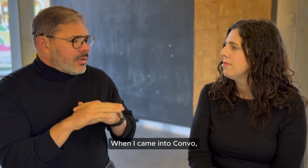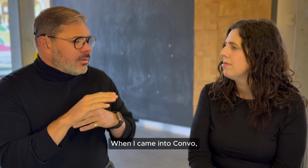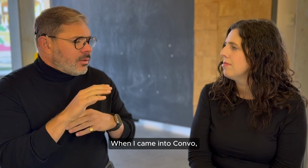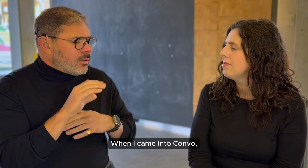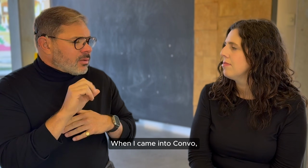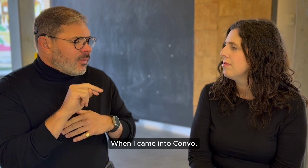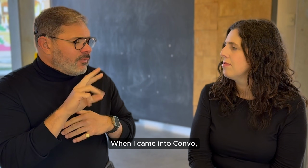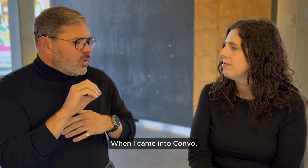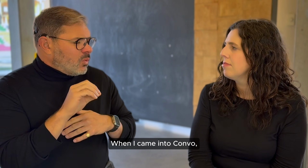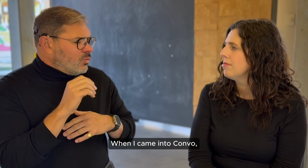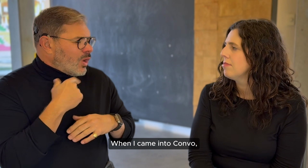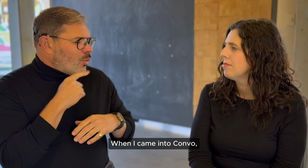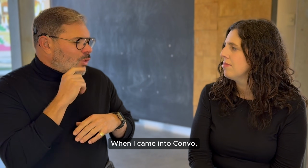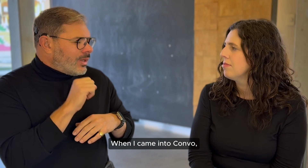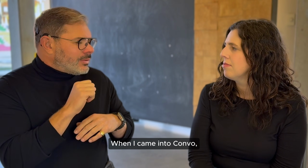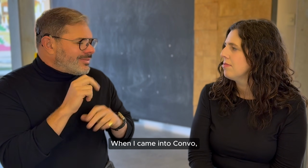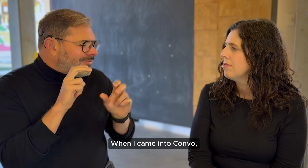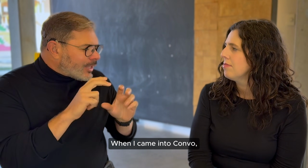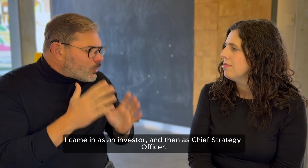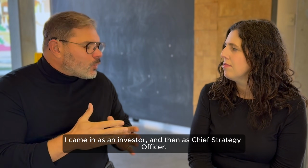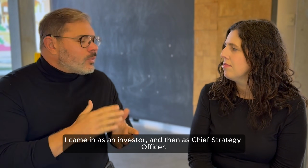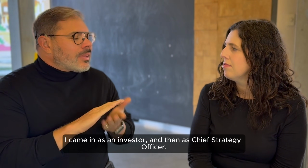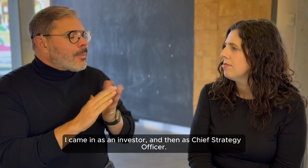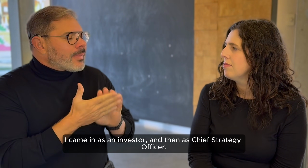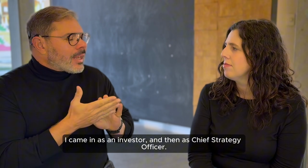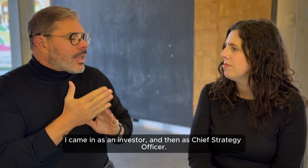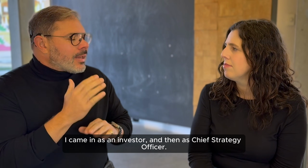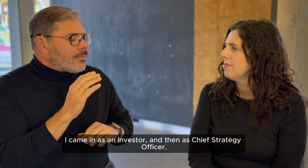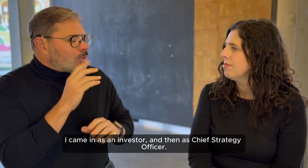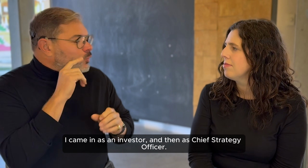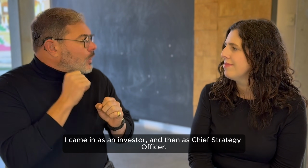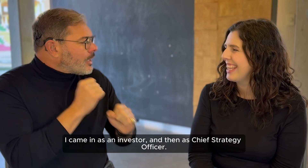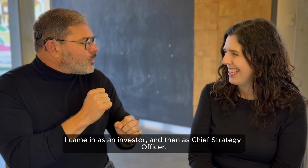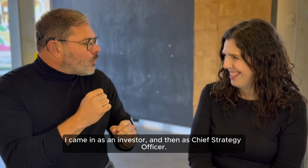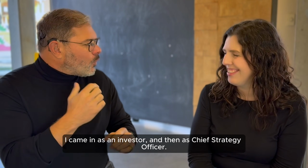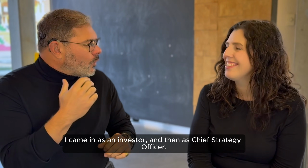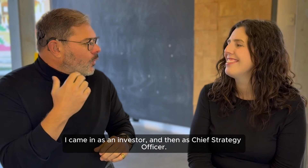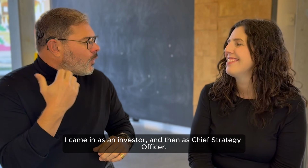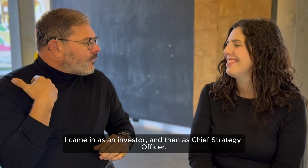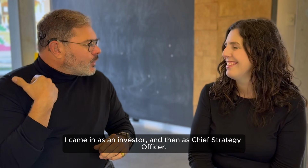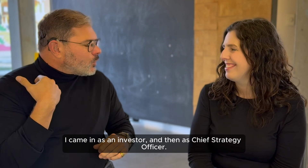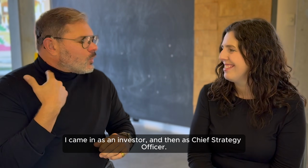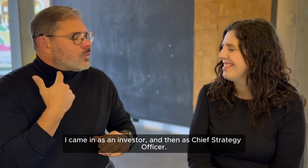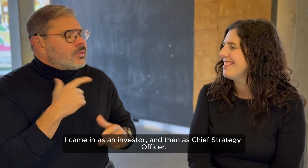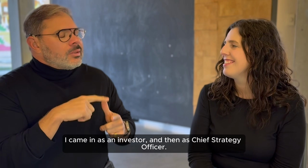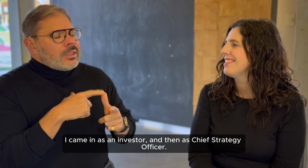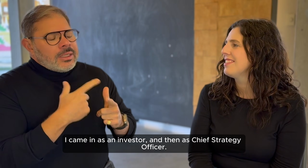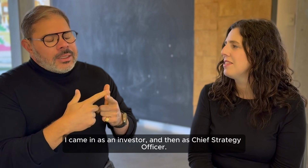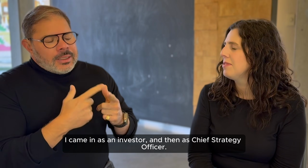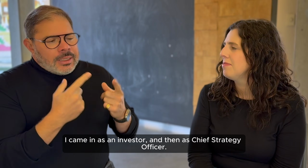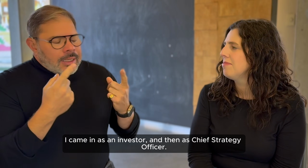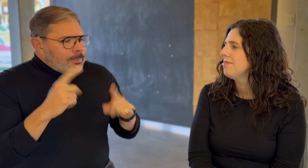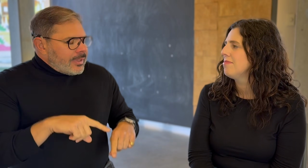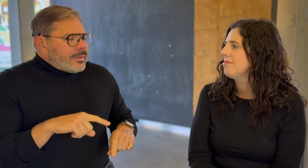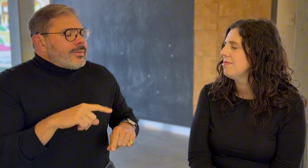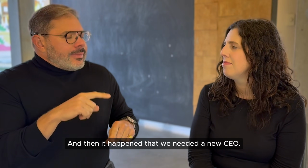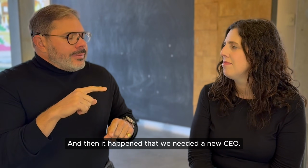When I came in to Convo, it was as an investor and then chief strategy officer. And then